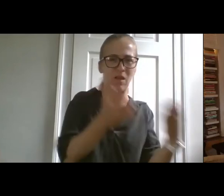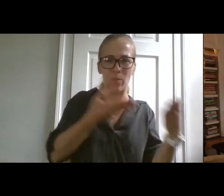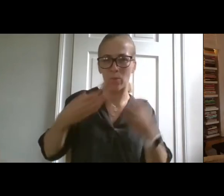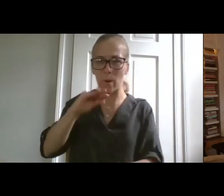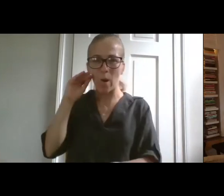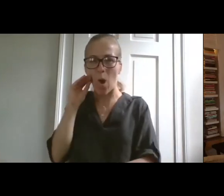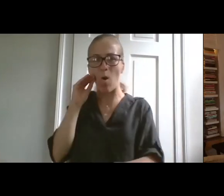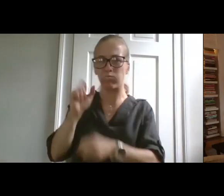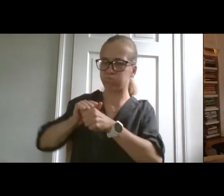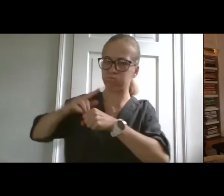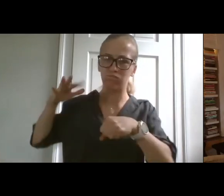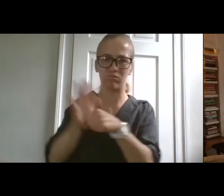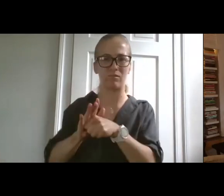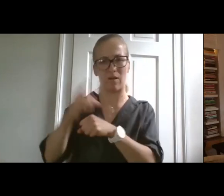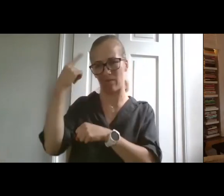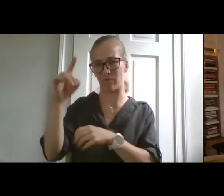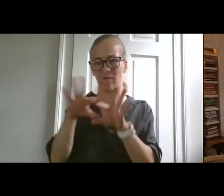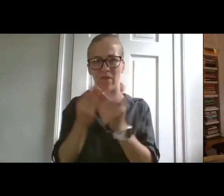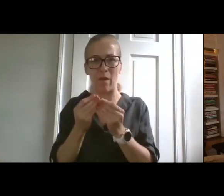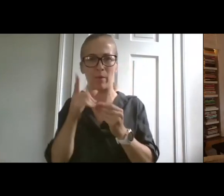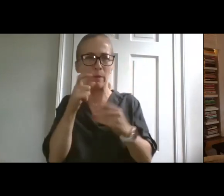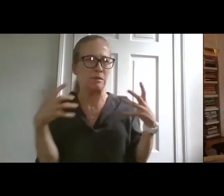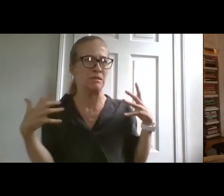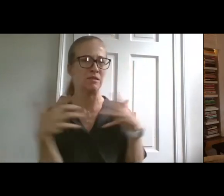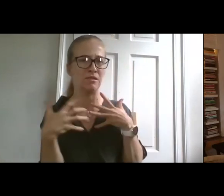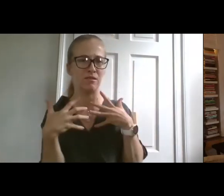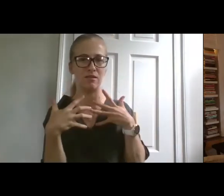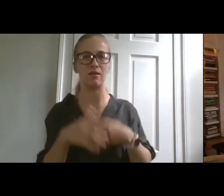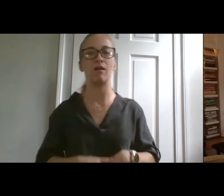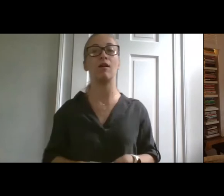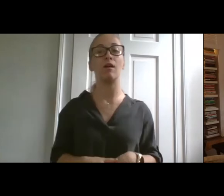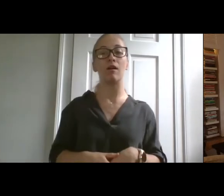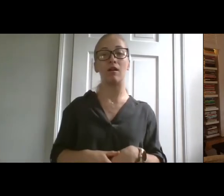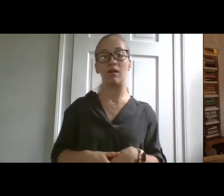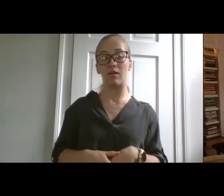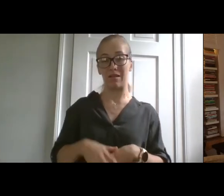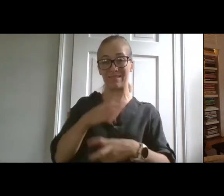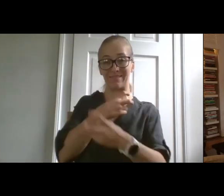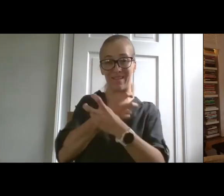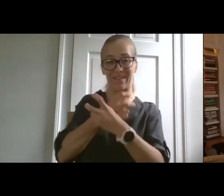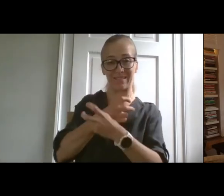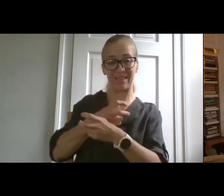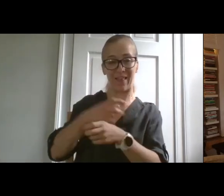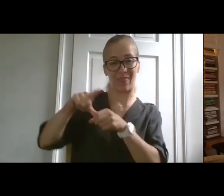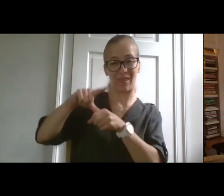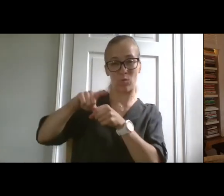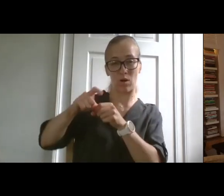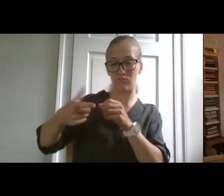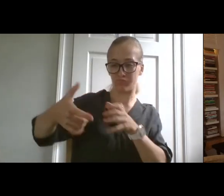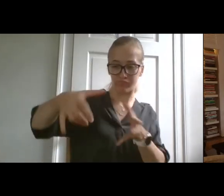family, who cower when they see him coming. Pouring toxic liquid on the wound,